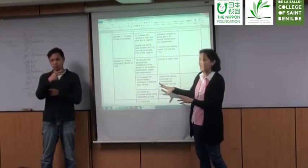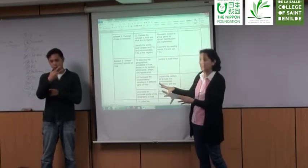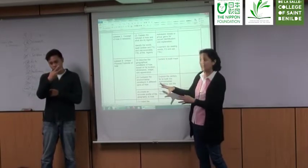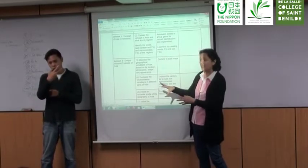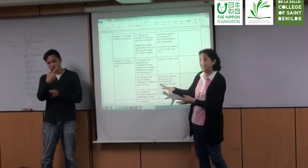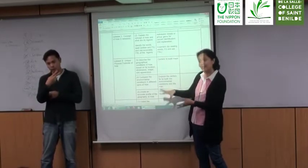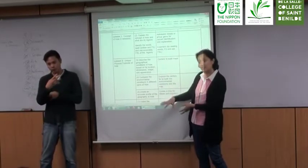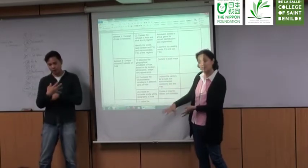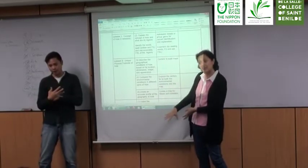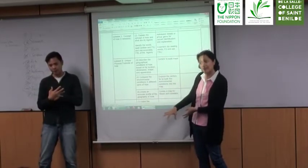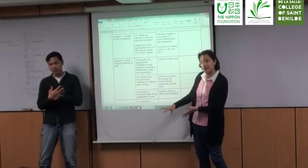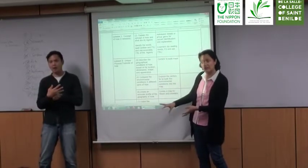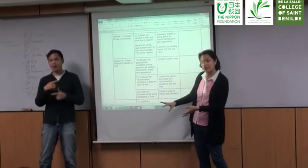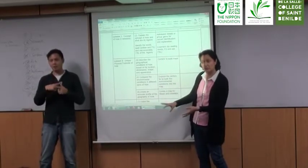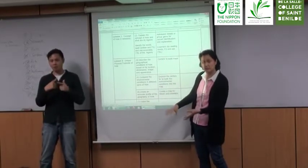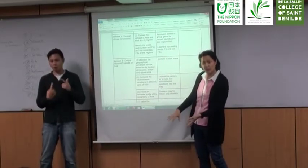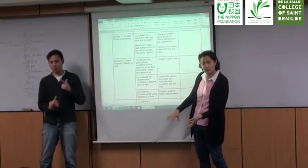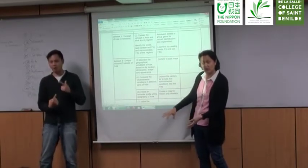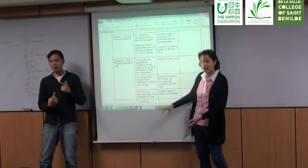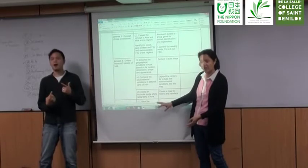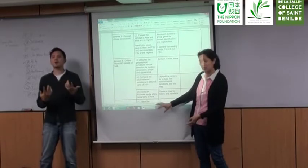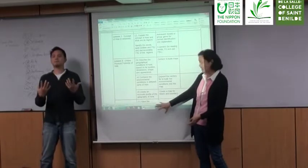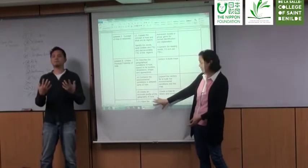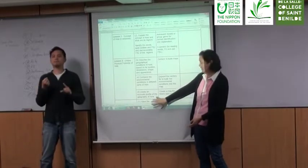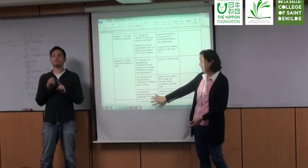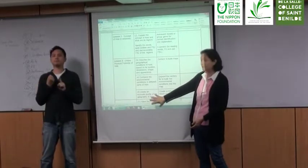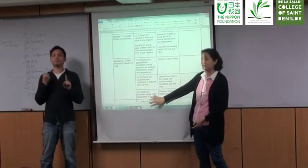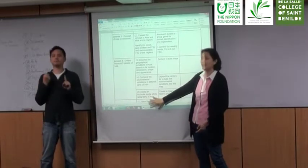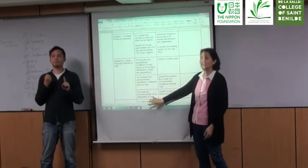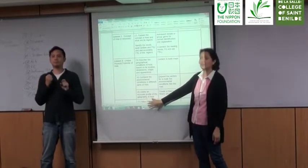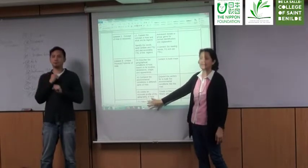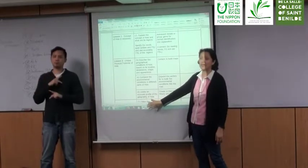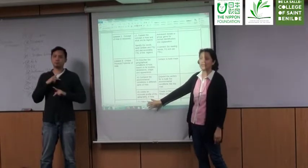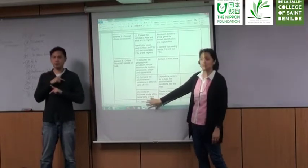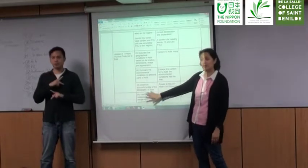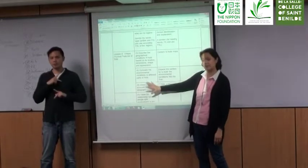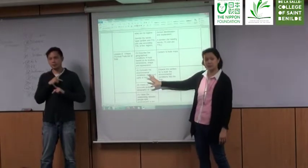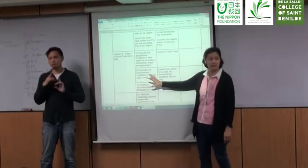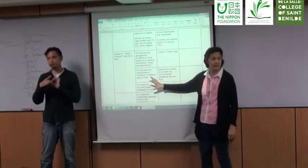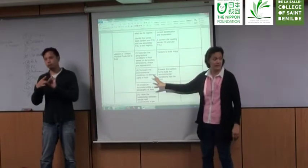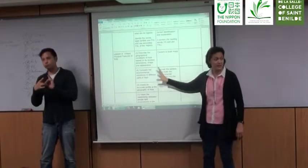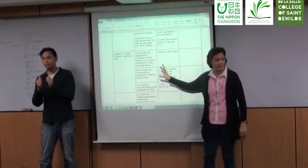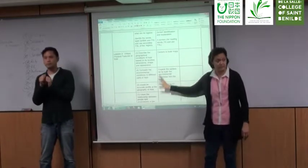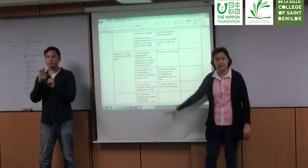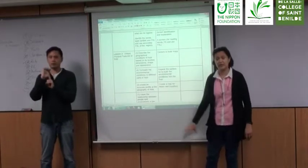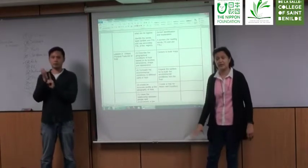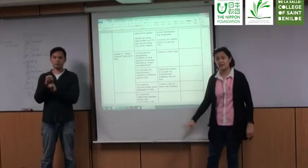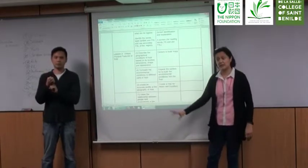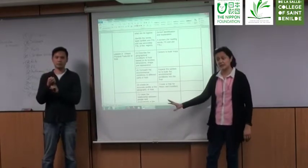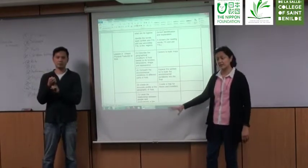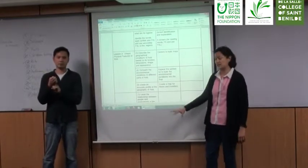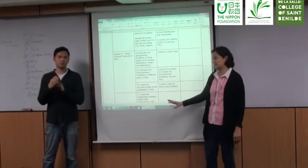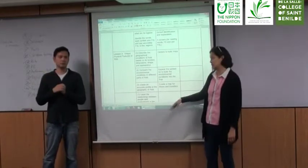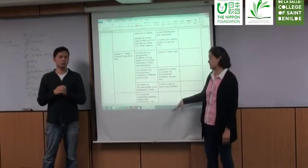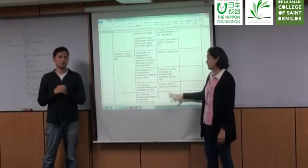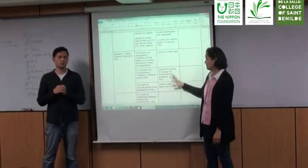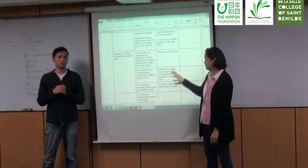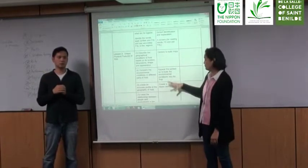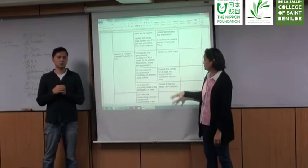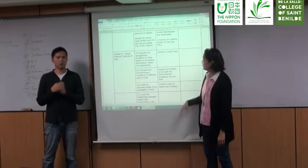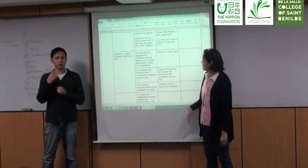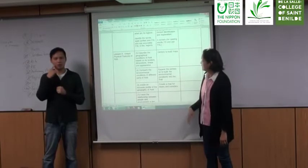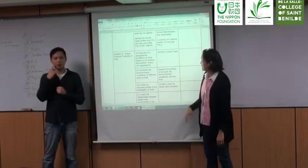actually is lesson 3 or 4. So I think that particular value will have to be further down the